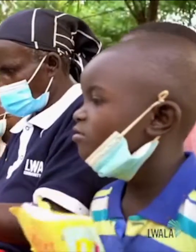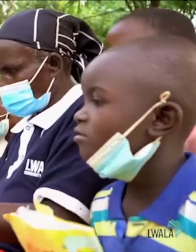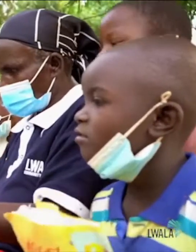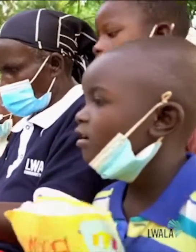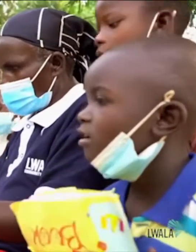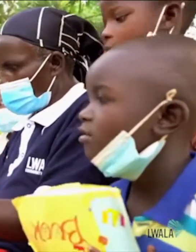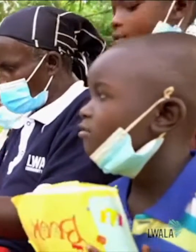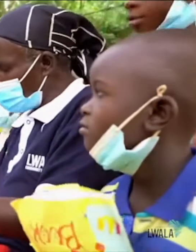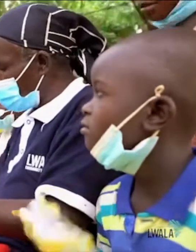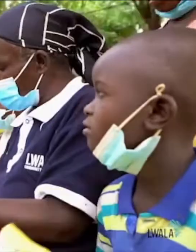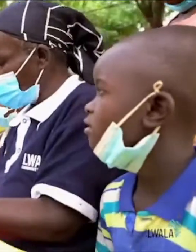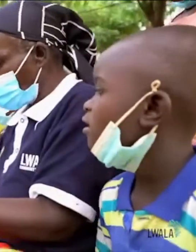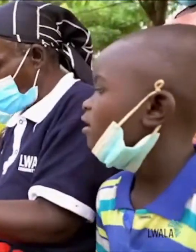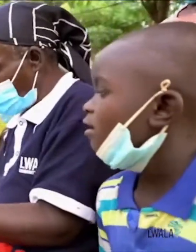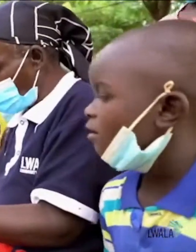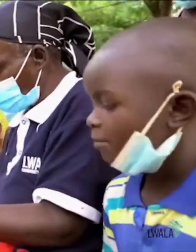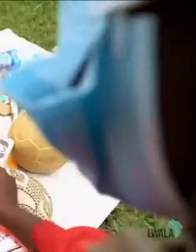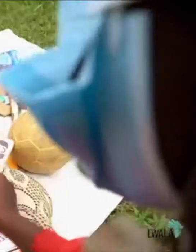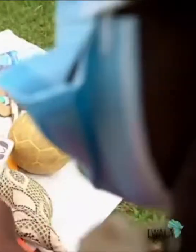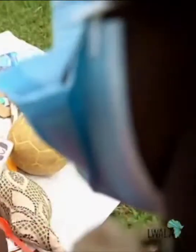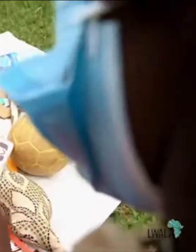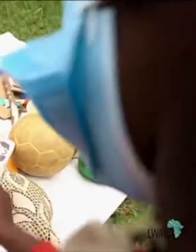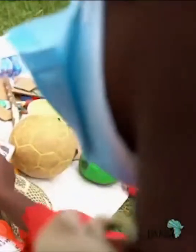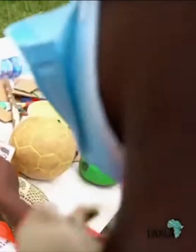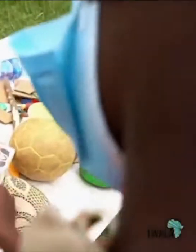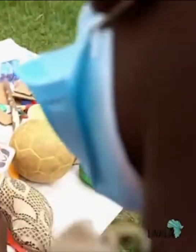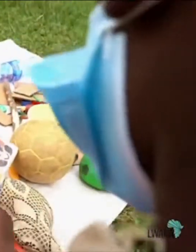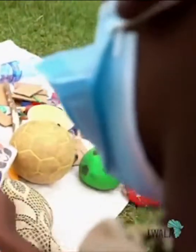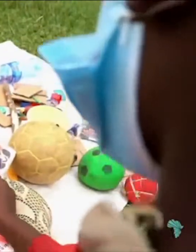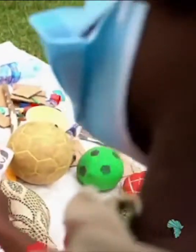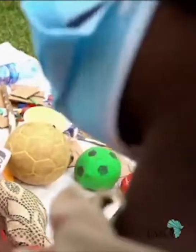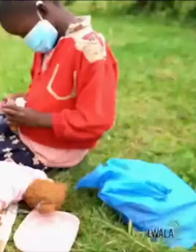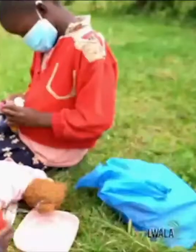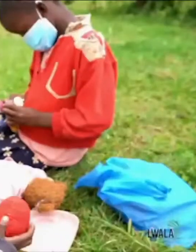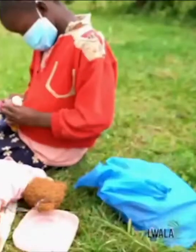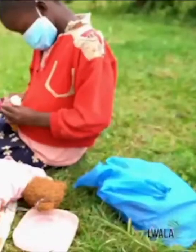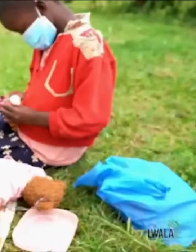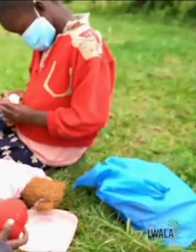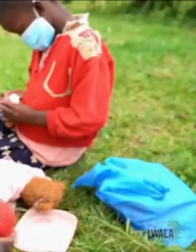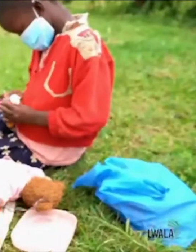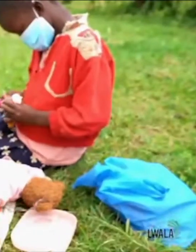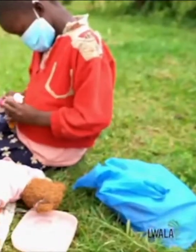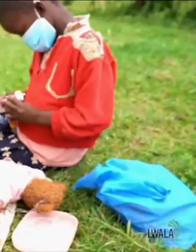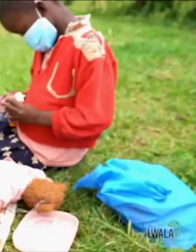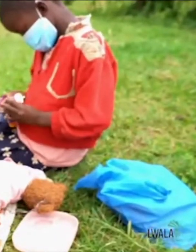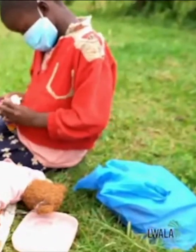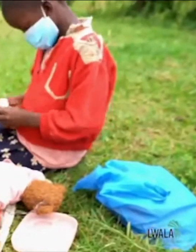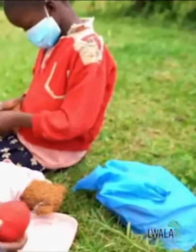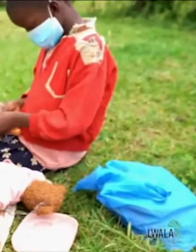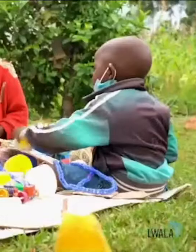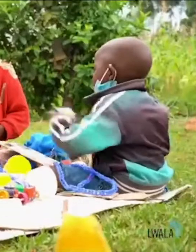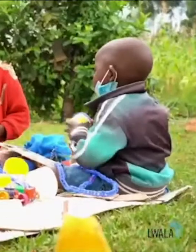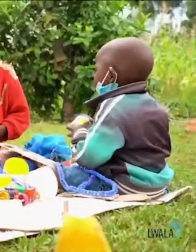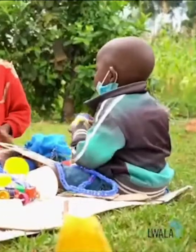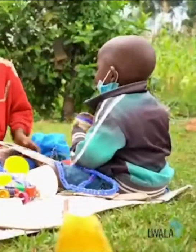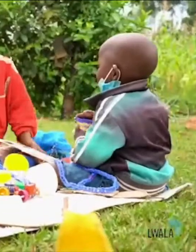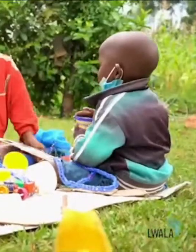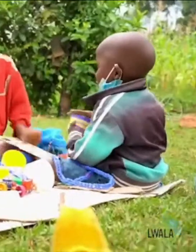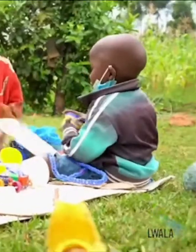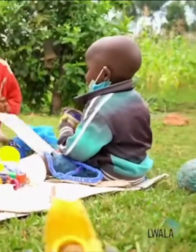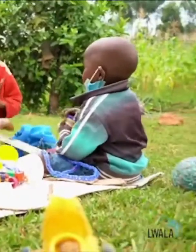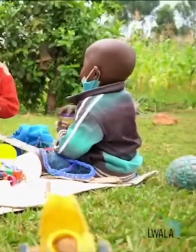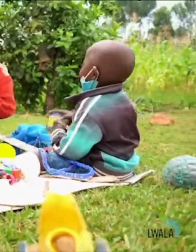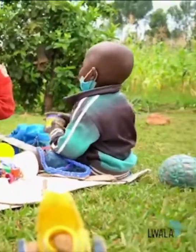to UNICEF, over 200 million children globally fail to reach their developmental potential in the first 5 years of life due to